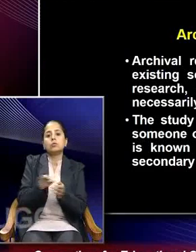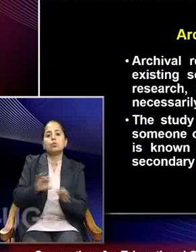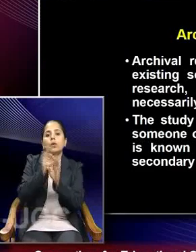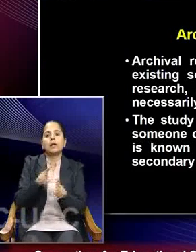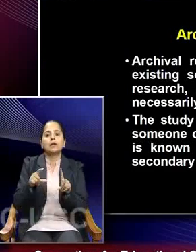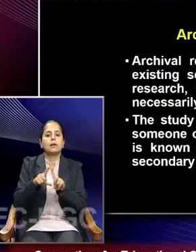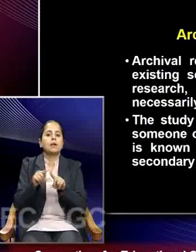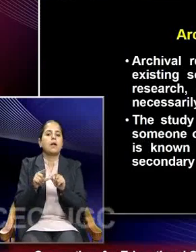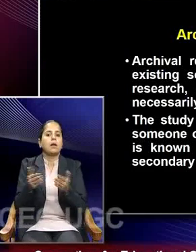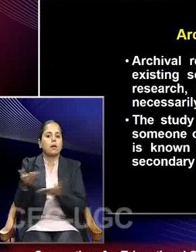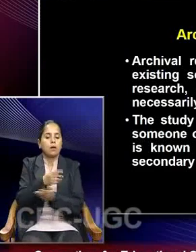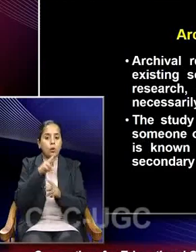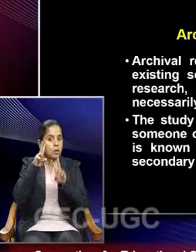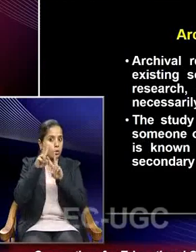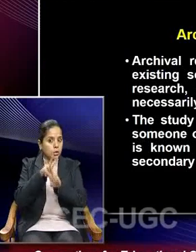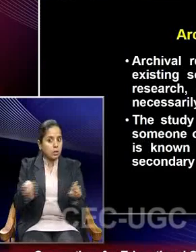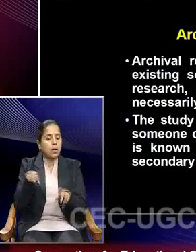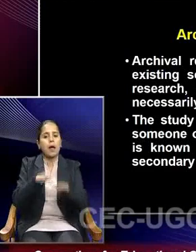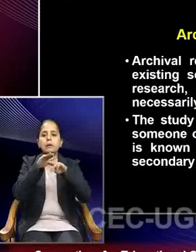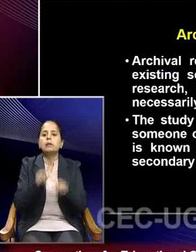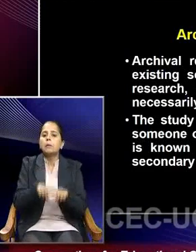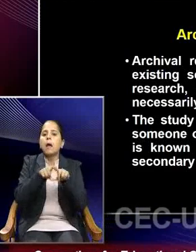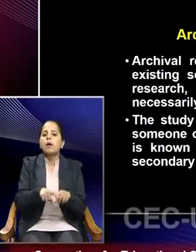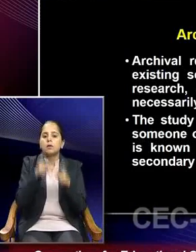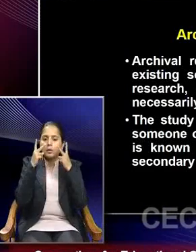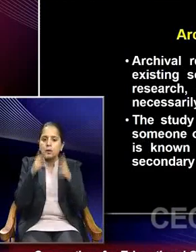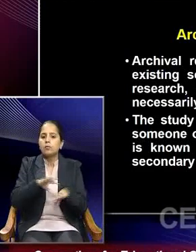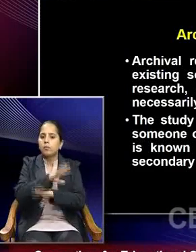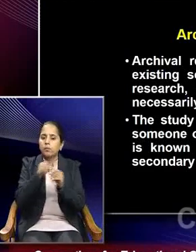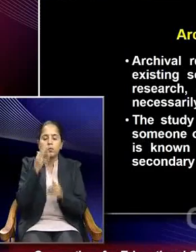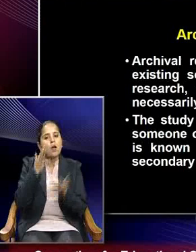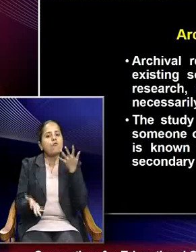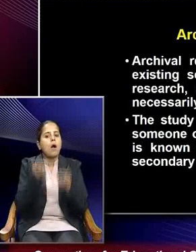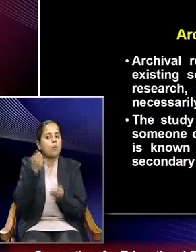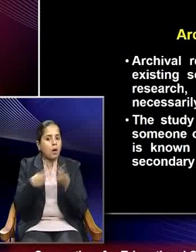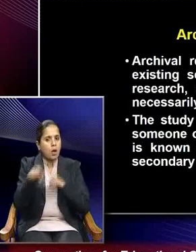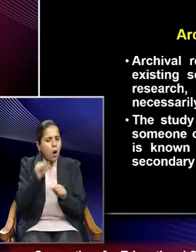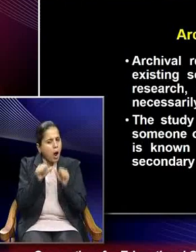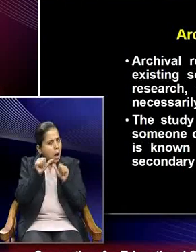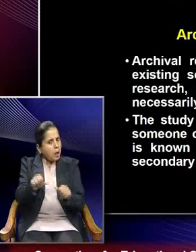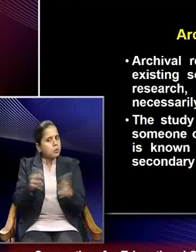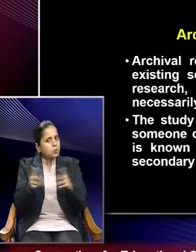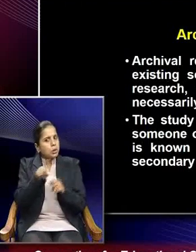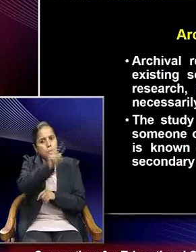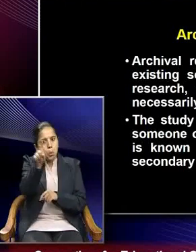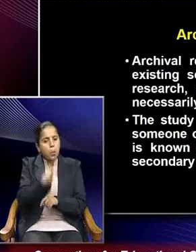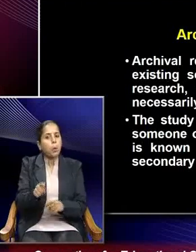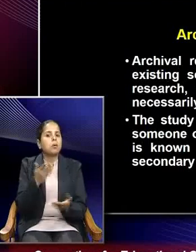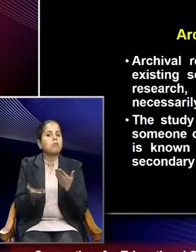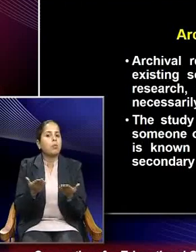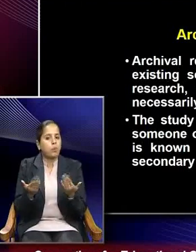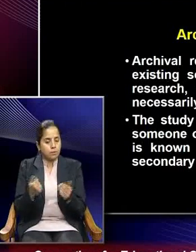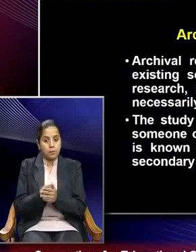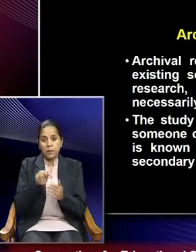data, and researcher depends on this for finding out answers to the research question.